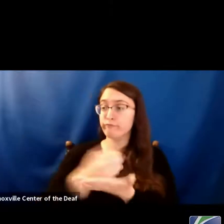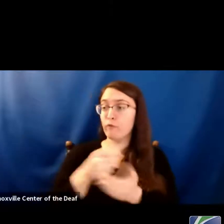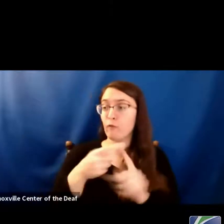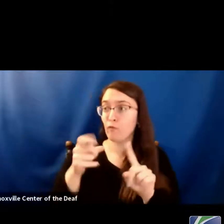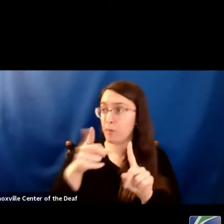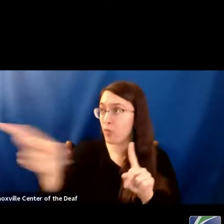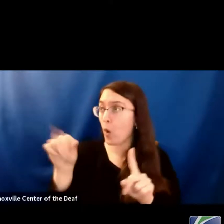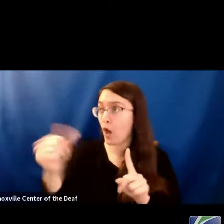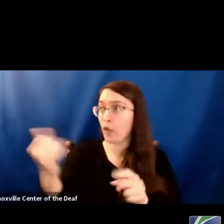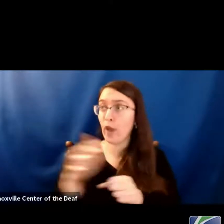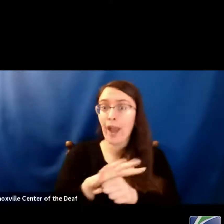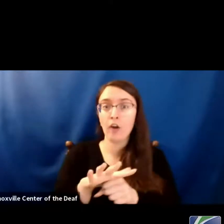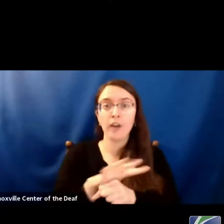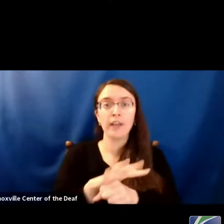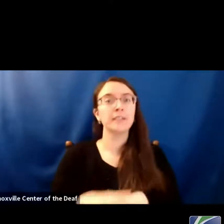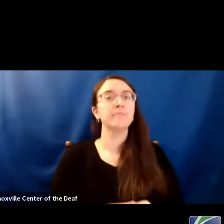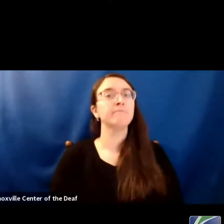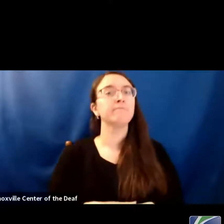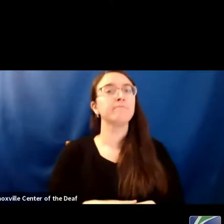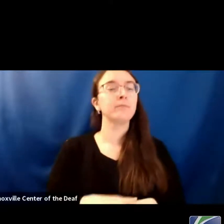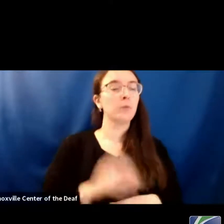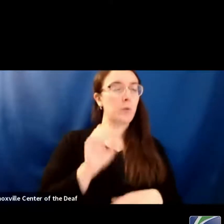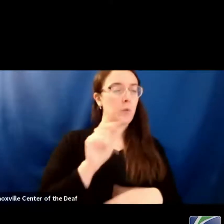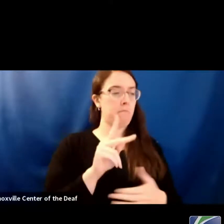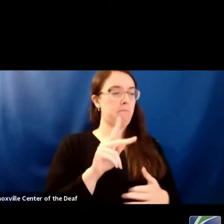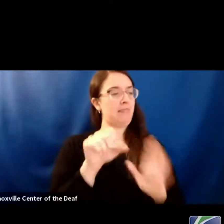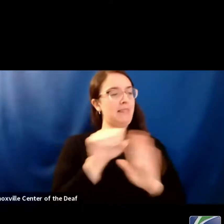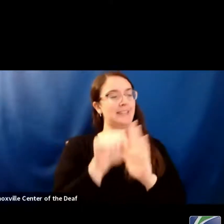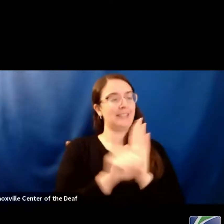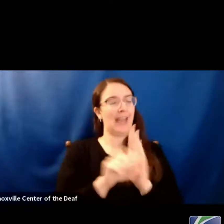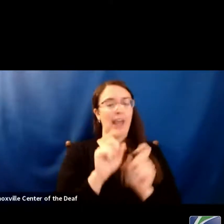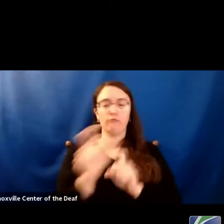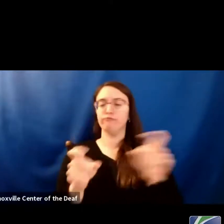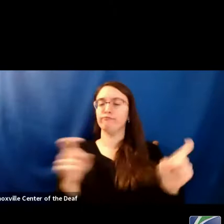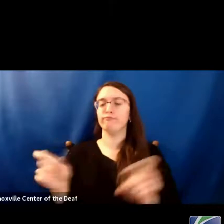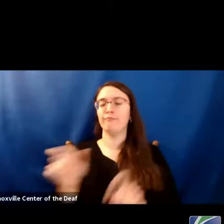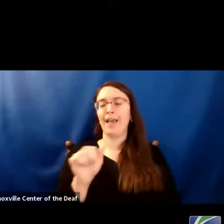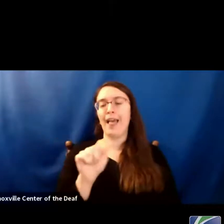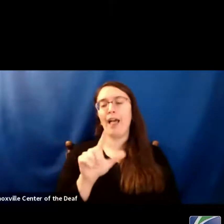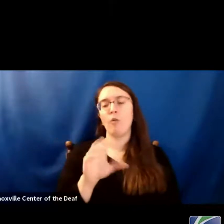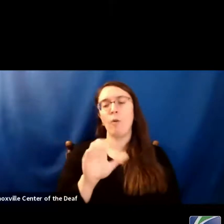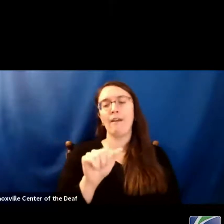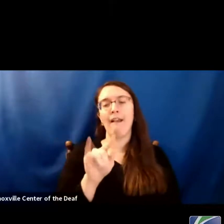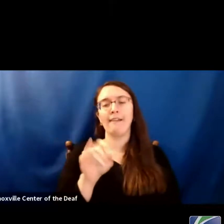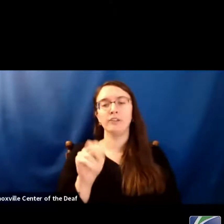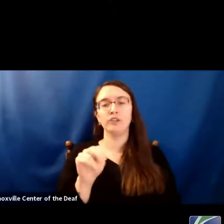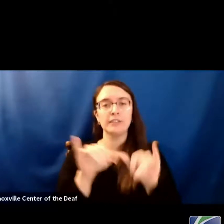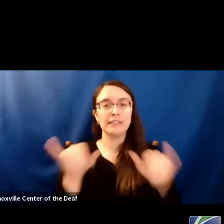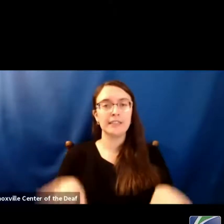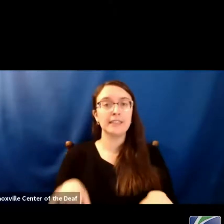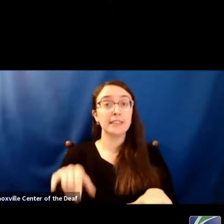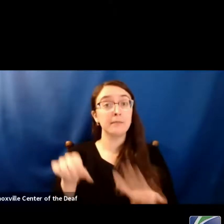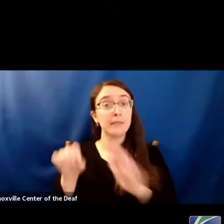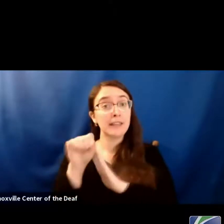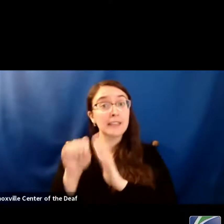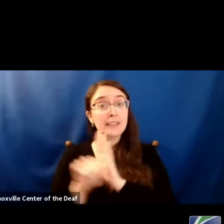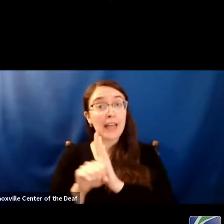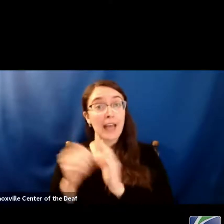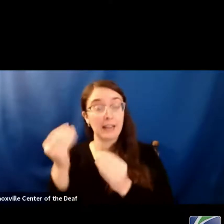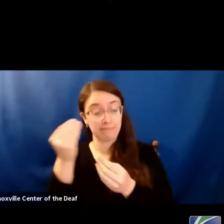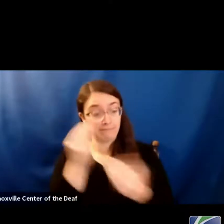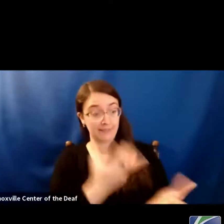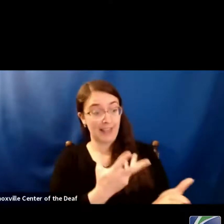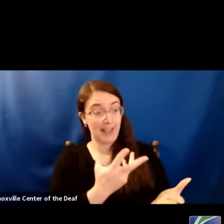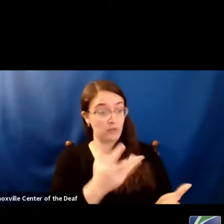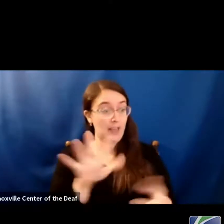about how the allocation system works. So the state allocation system, the federal government tells the state of Tennessee how many vaccines they're getting